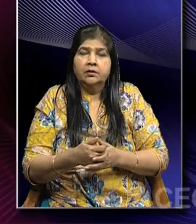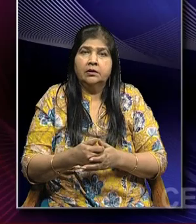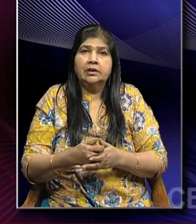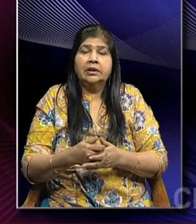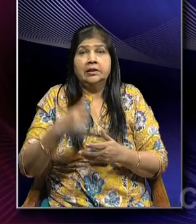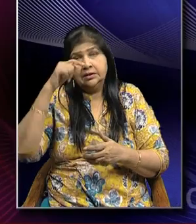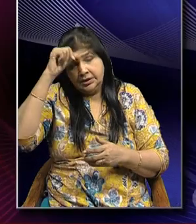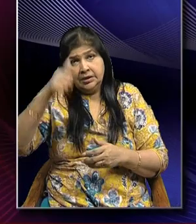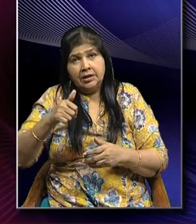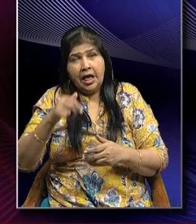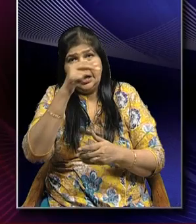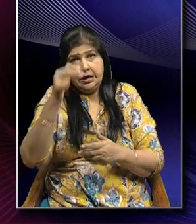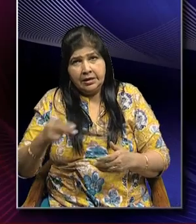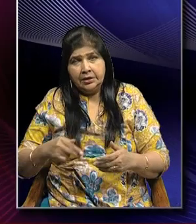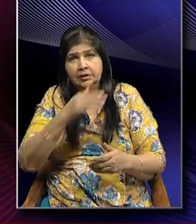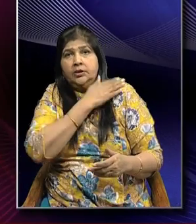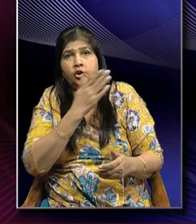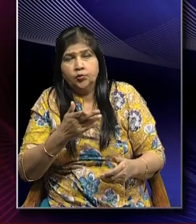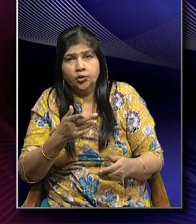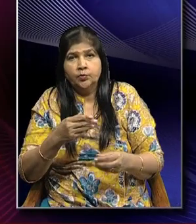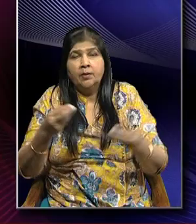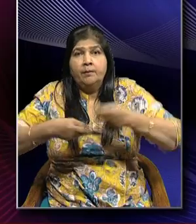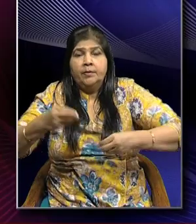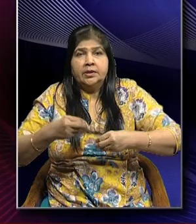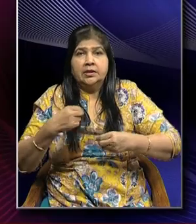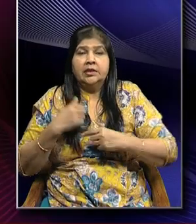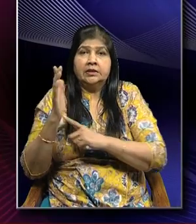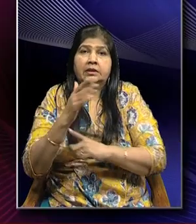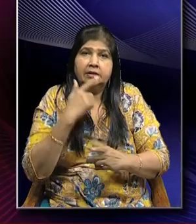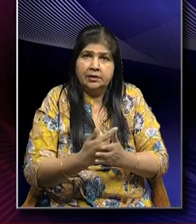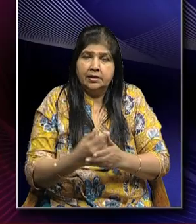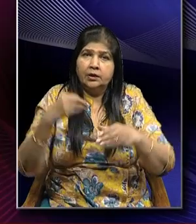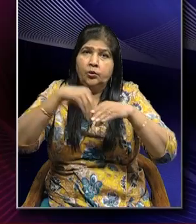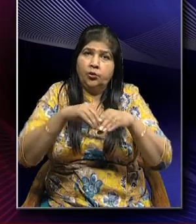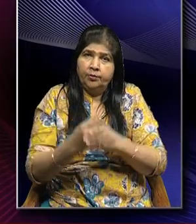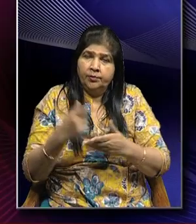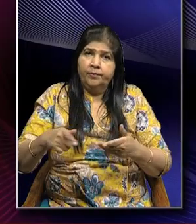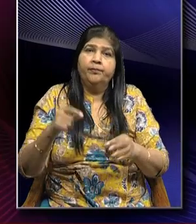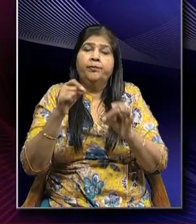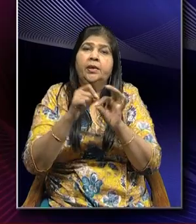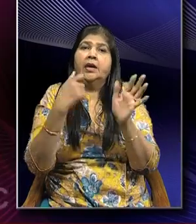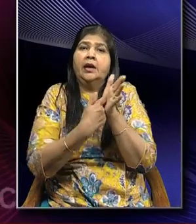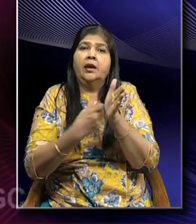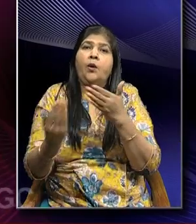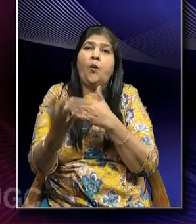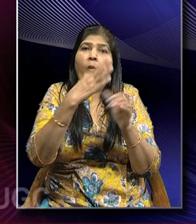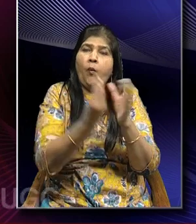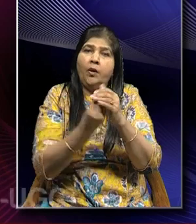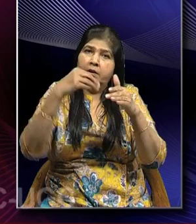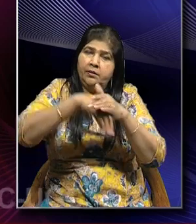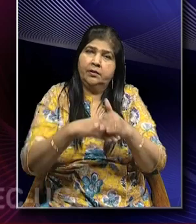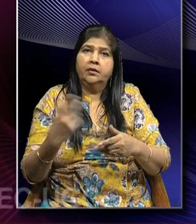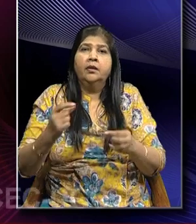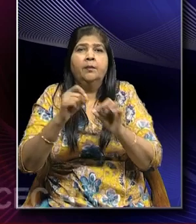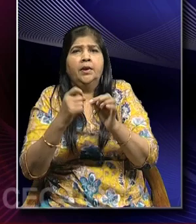national guidelines on responsible business conduct. So, that has been incorporated into BRR. Earlier in BRR, it